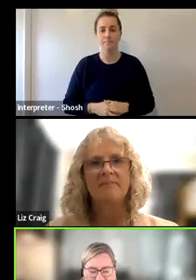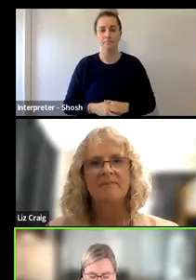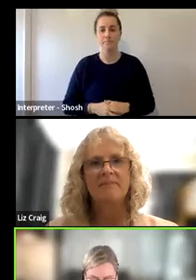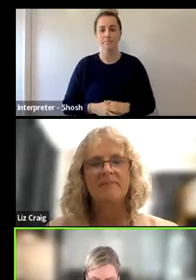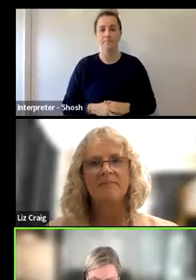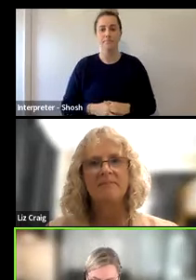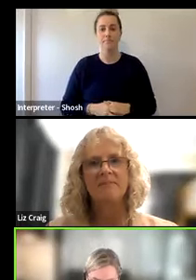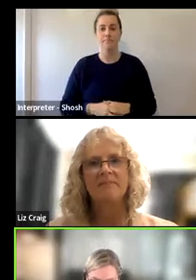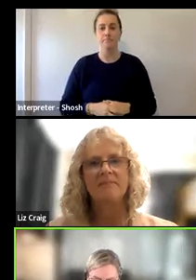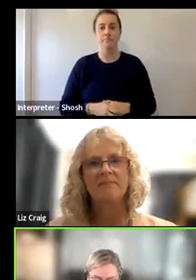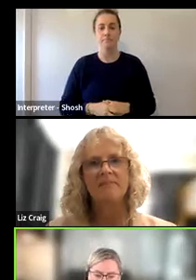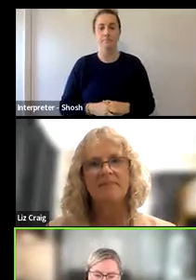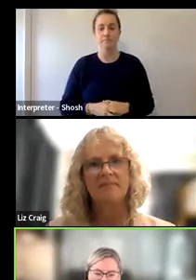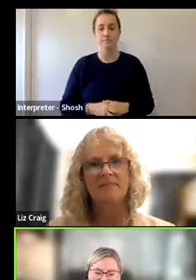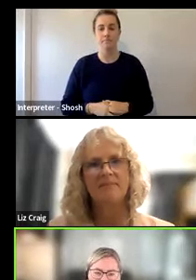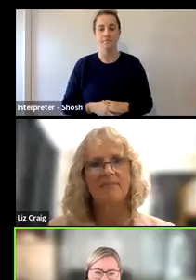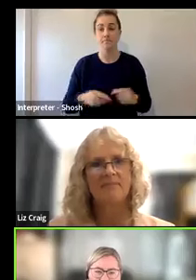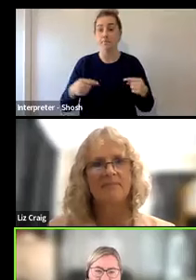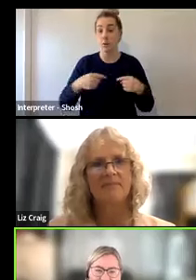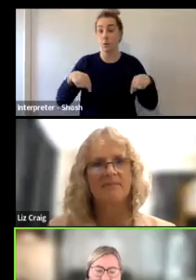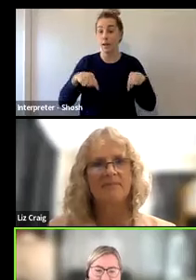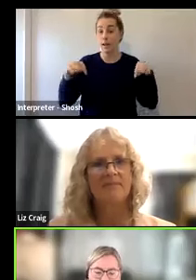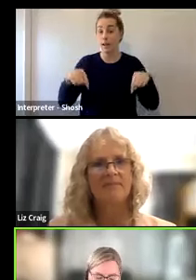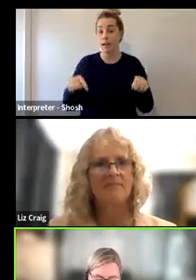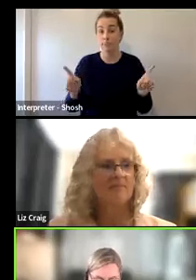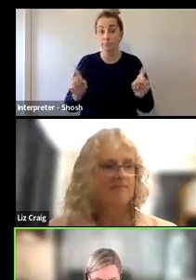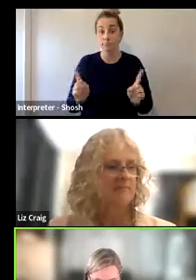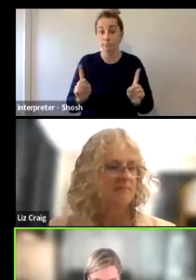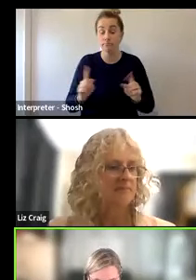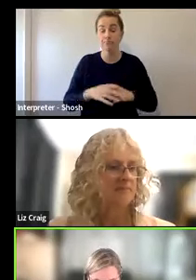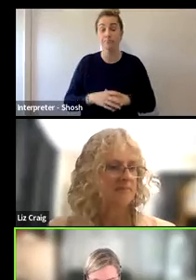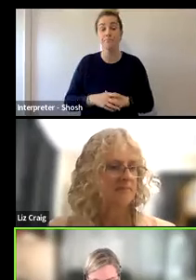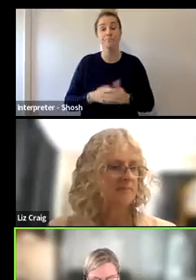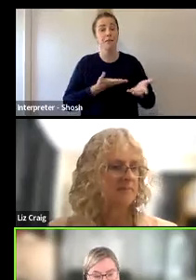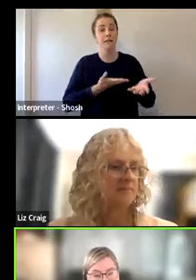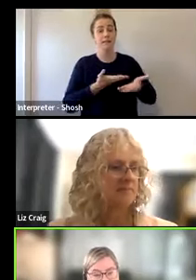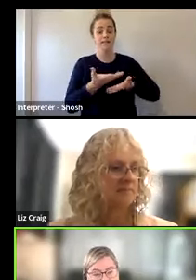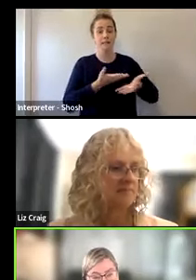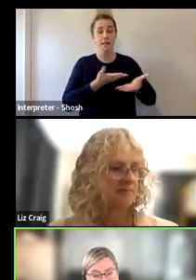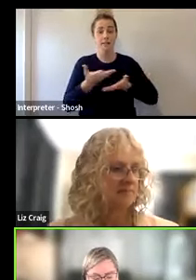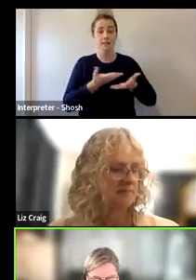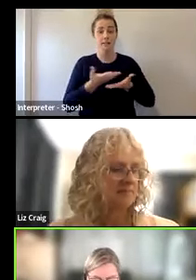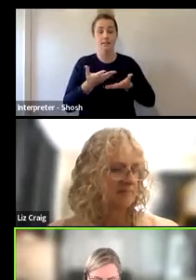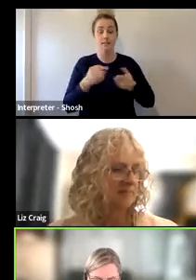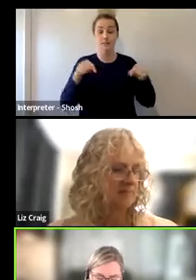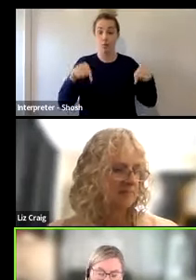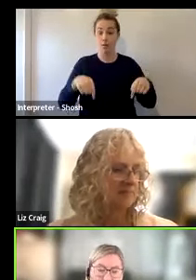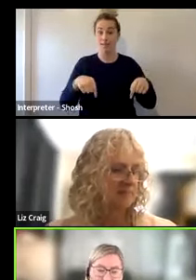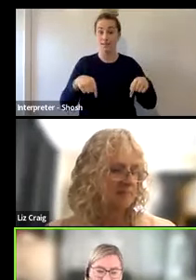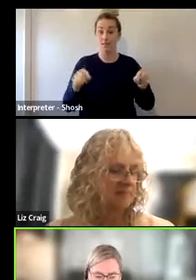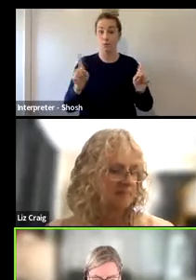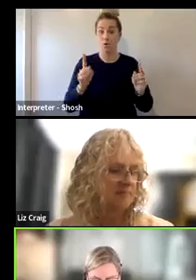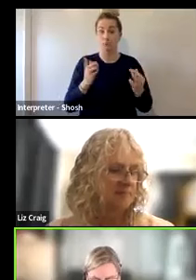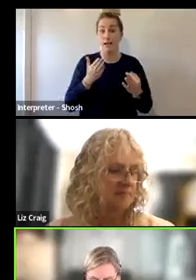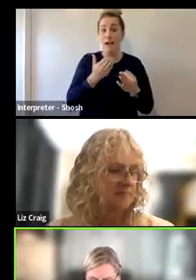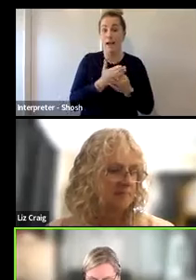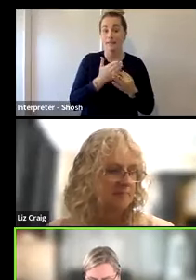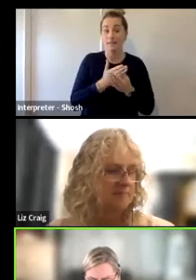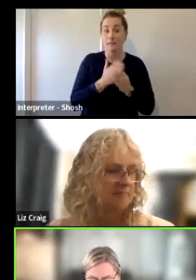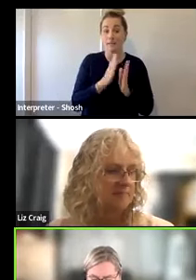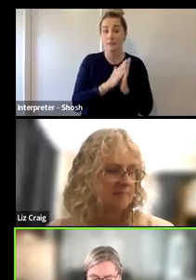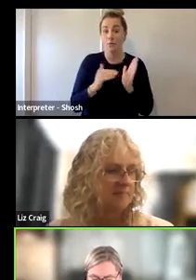Hāpore. We are here today discussing in this session the Accessibility for